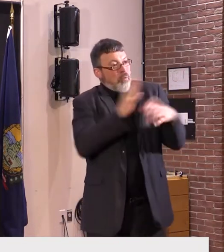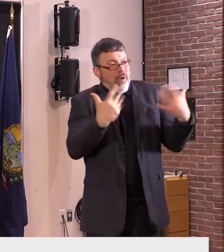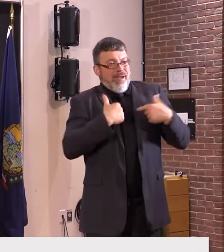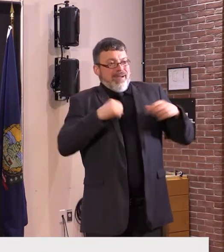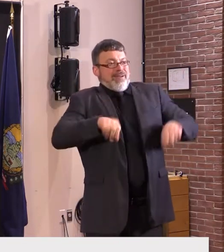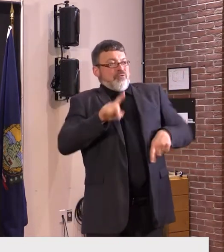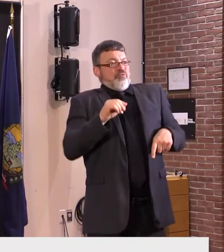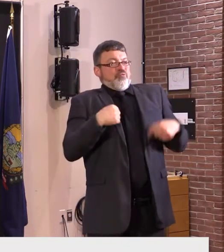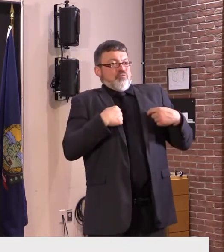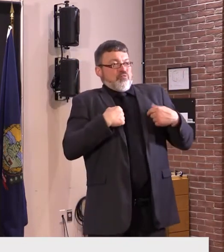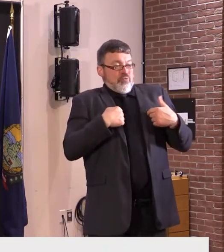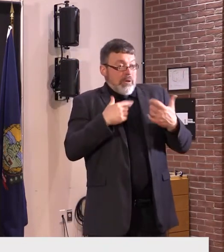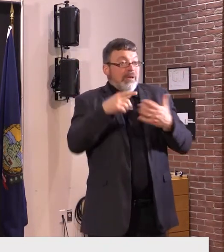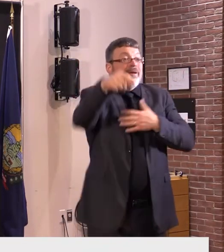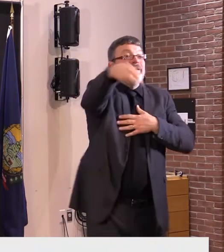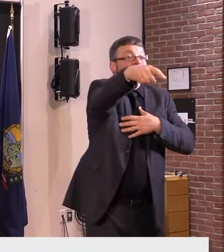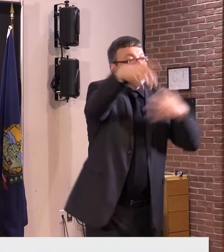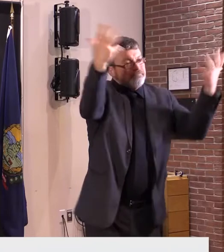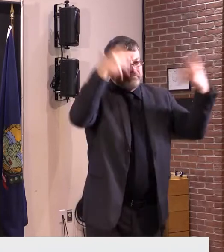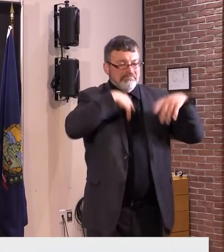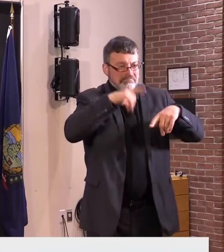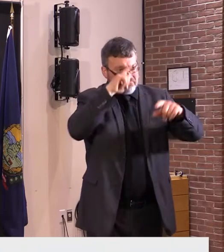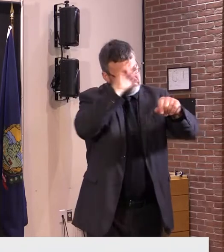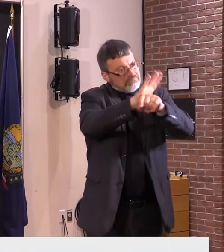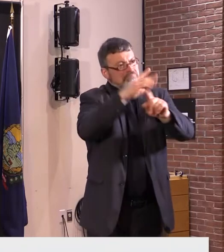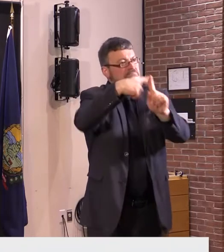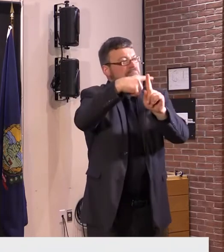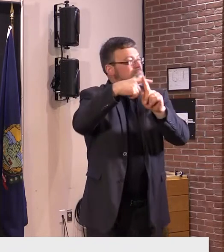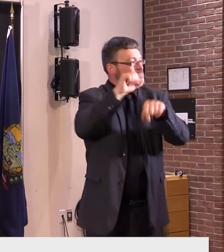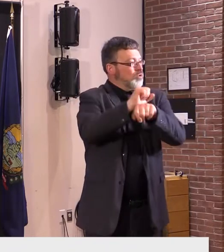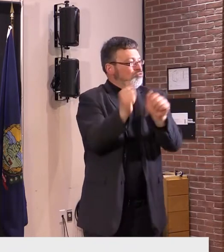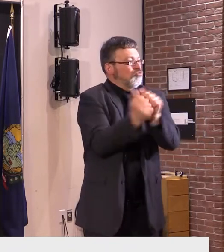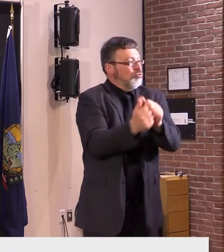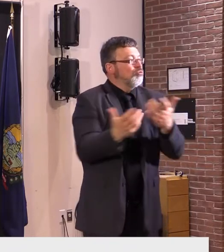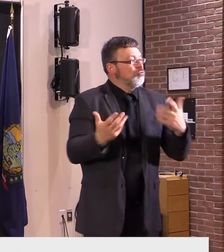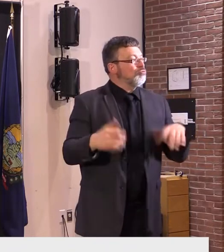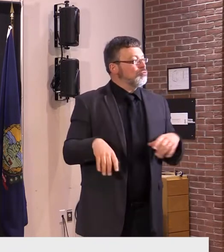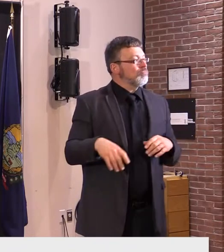as presiding over the Senate. Seeing some of them go